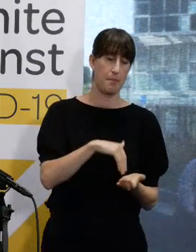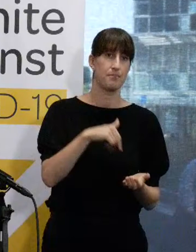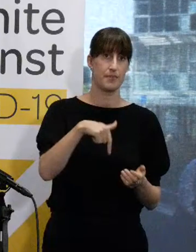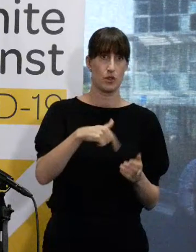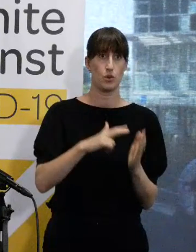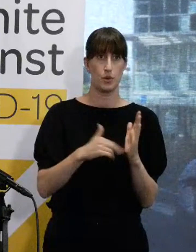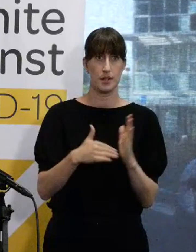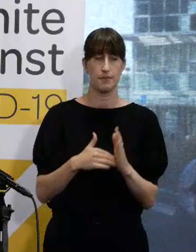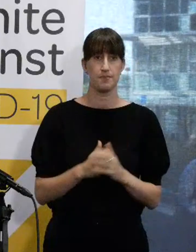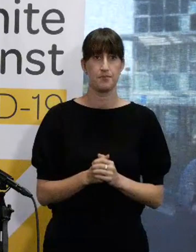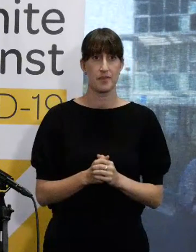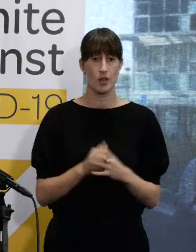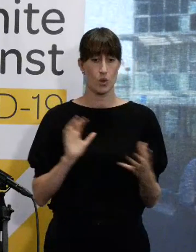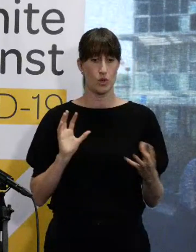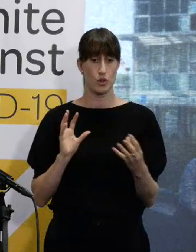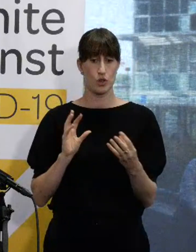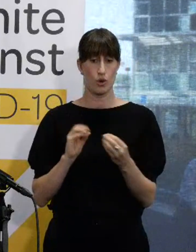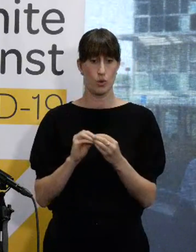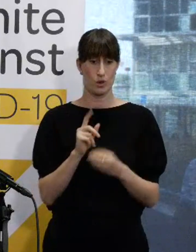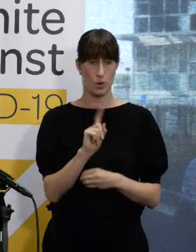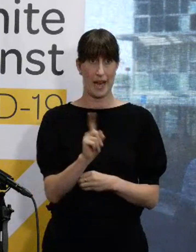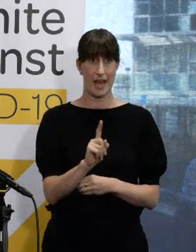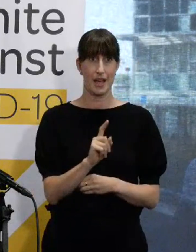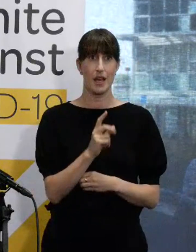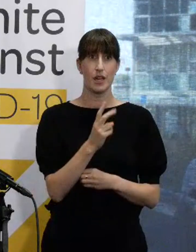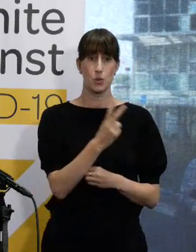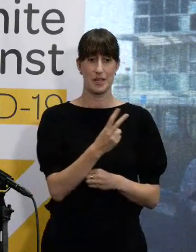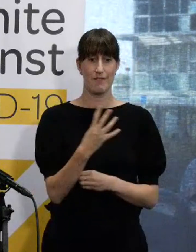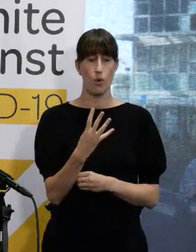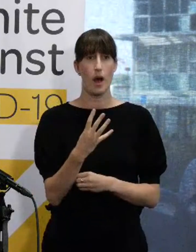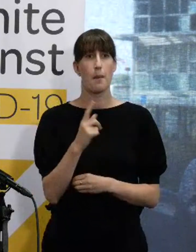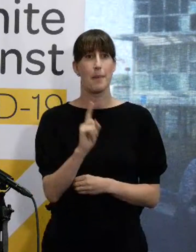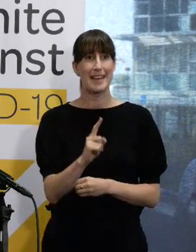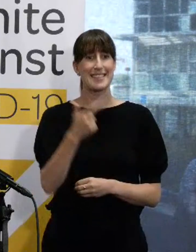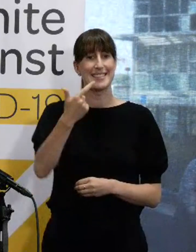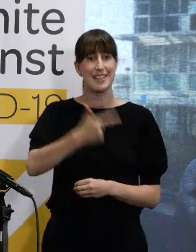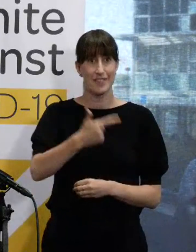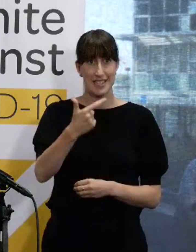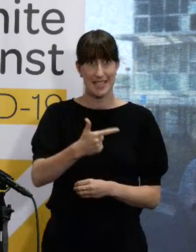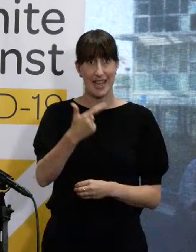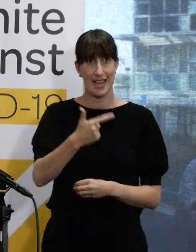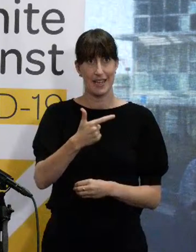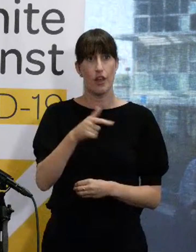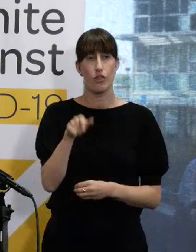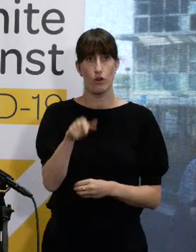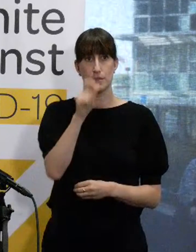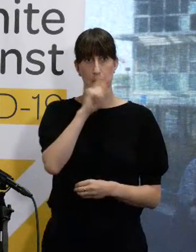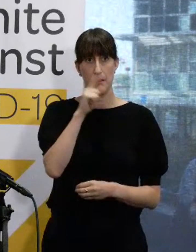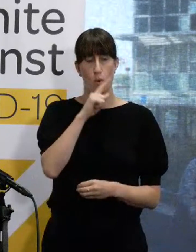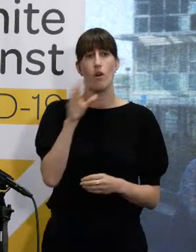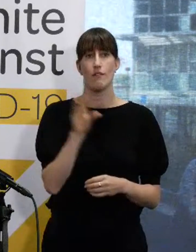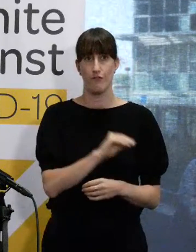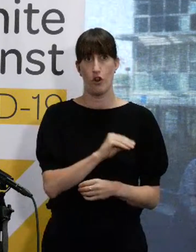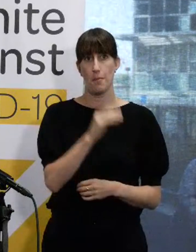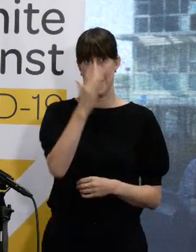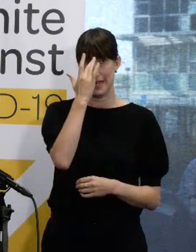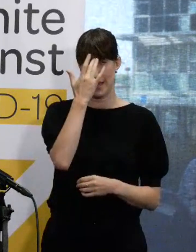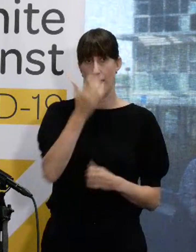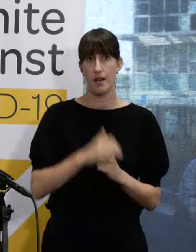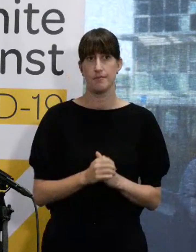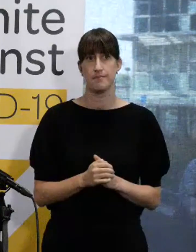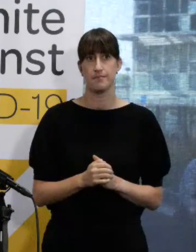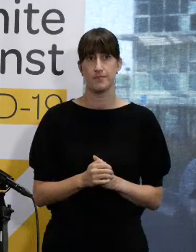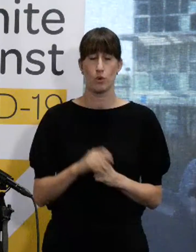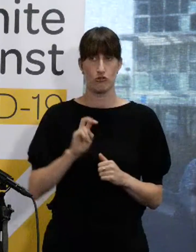24 cases are people who have travelled from India. We have been asked to and have provided advice to